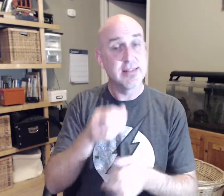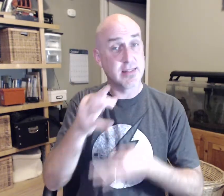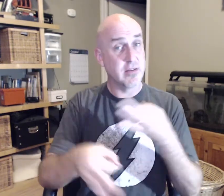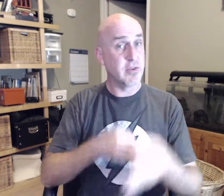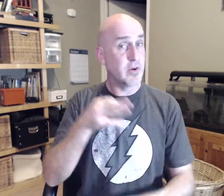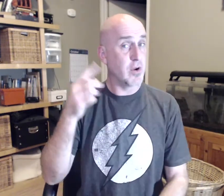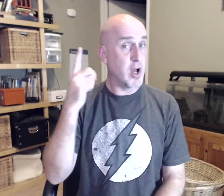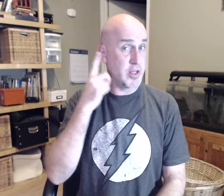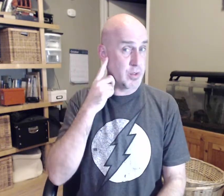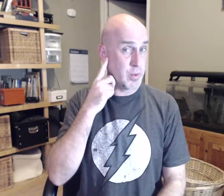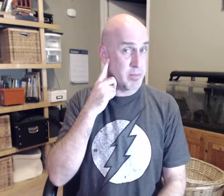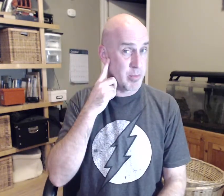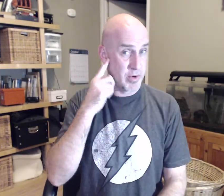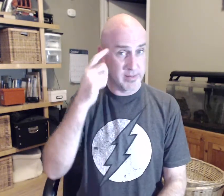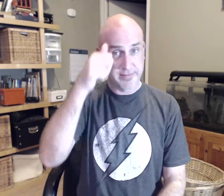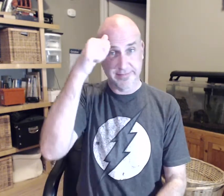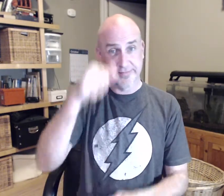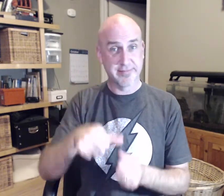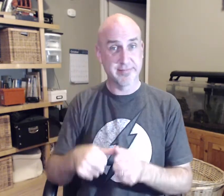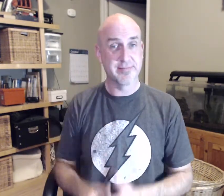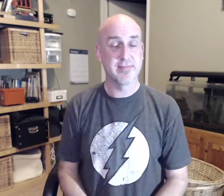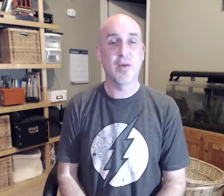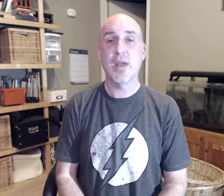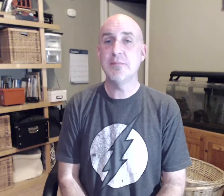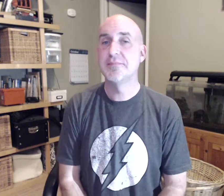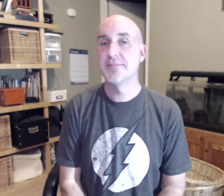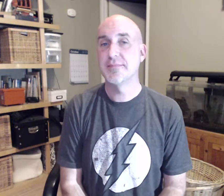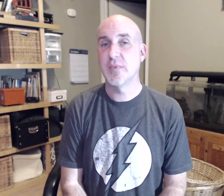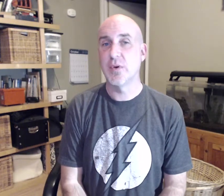instead of your auditory memory. Okay, here we go.